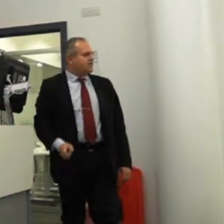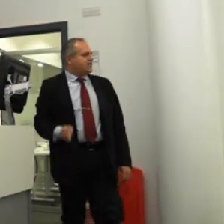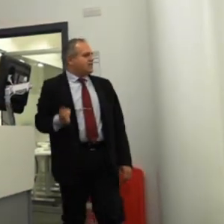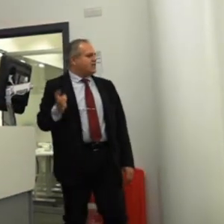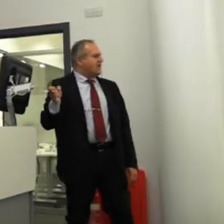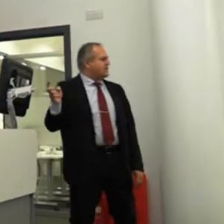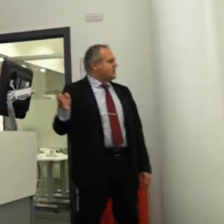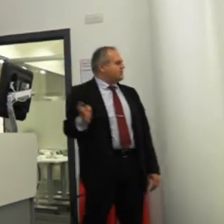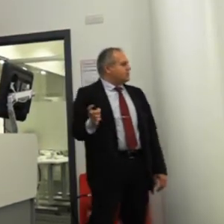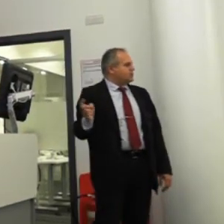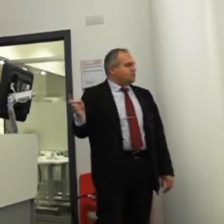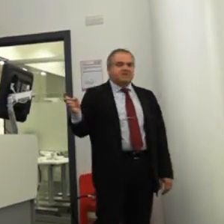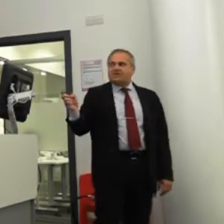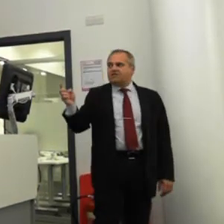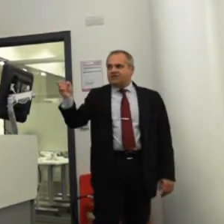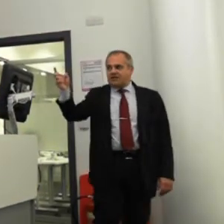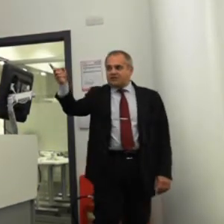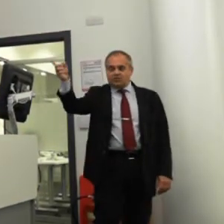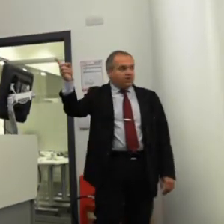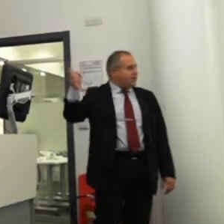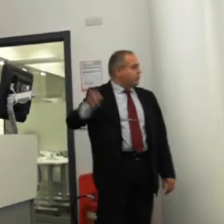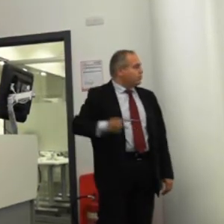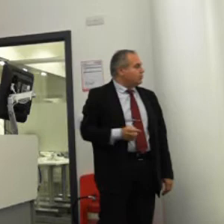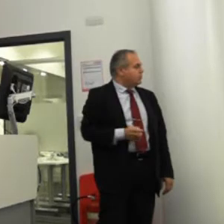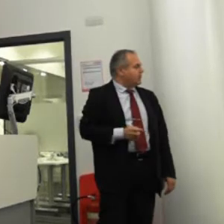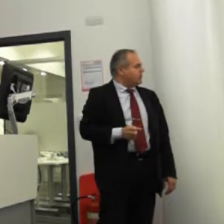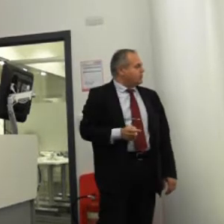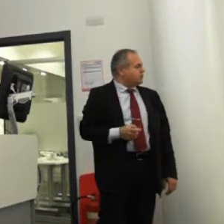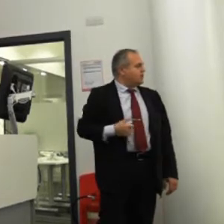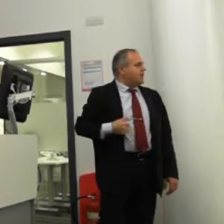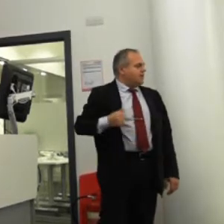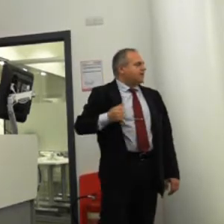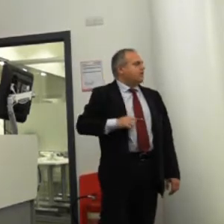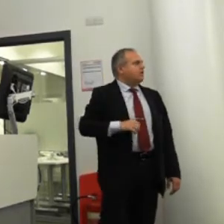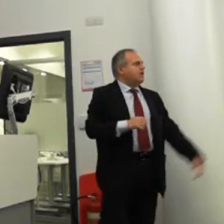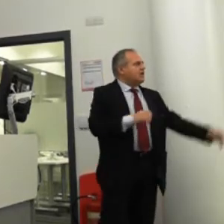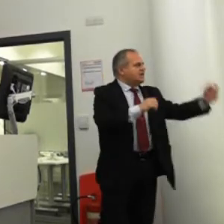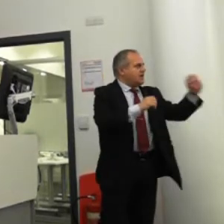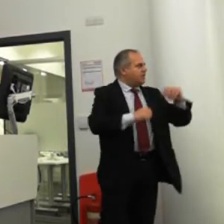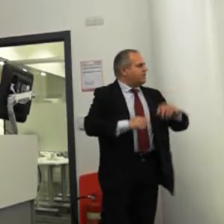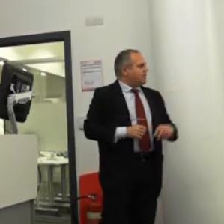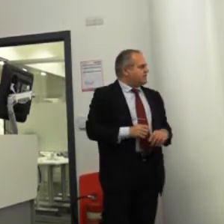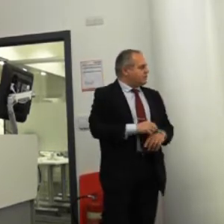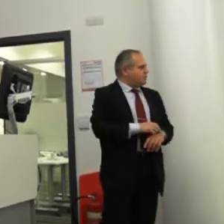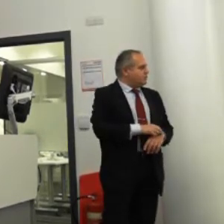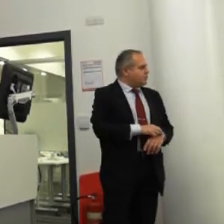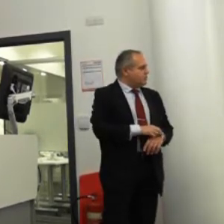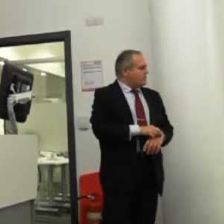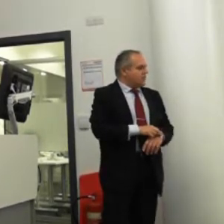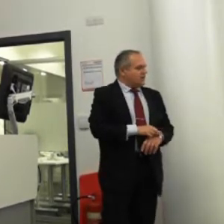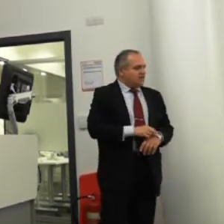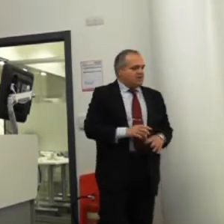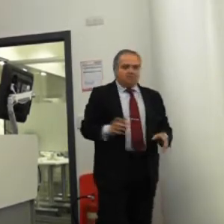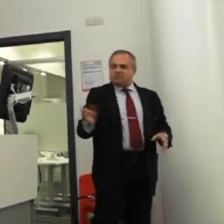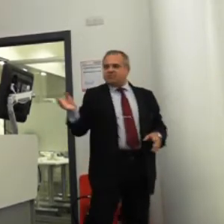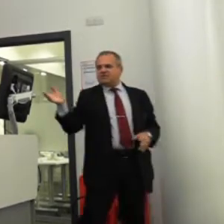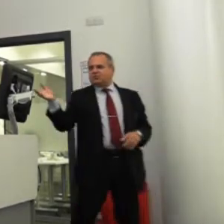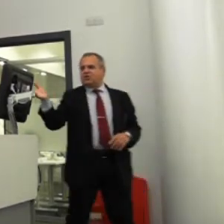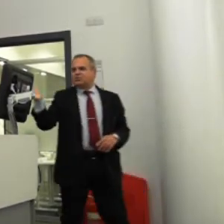and the color saturation basically affects the way you use but based to be honest